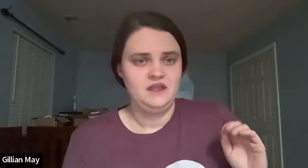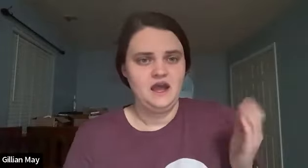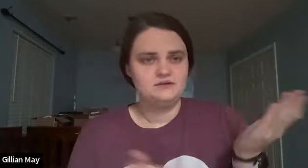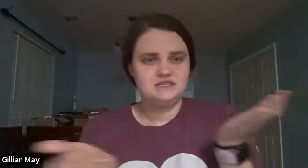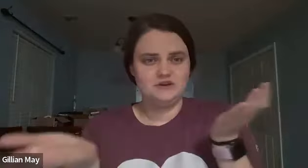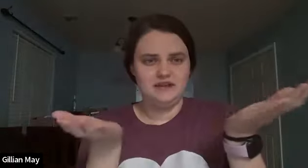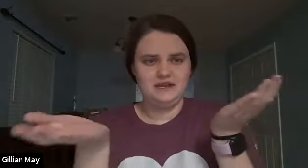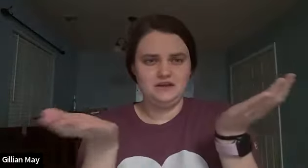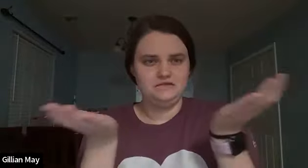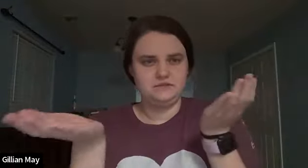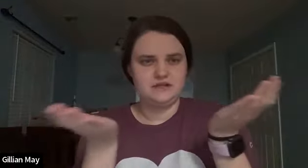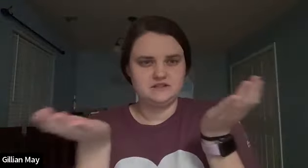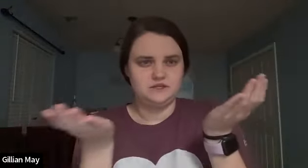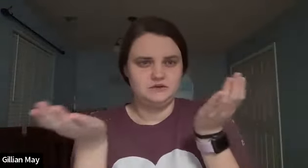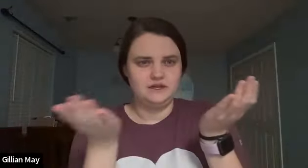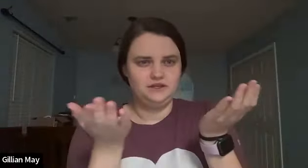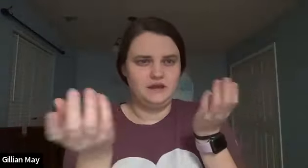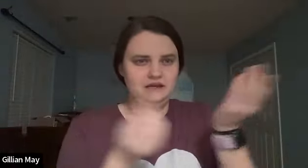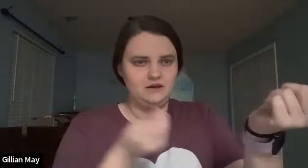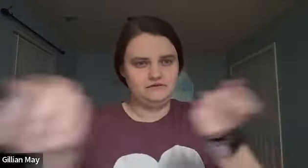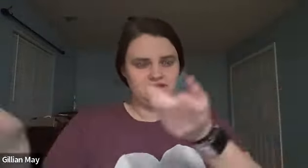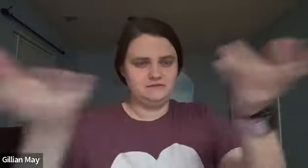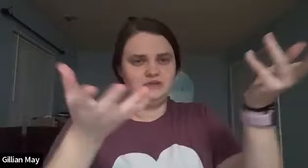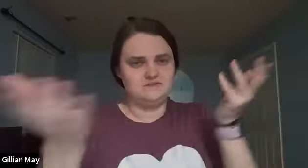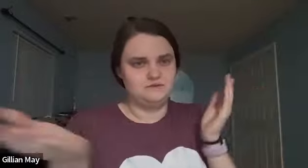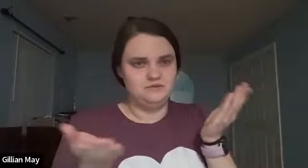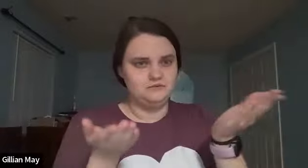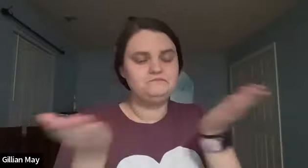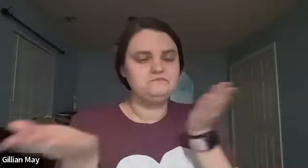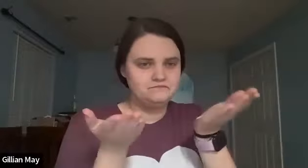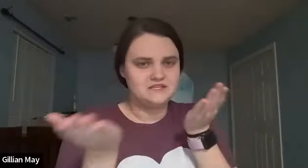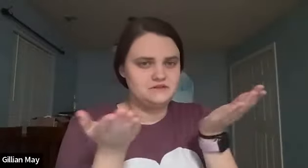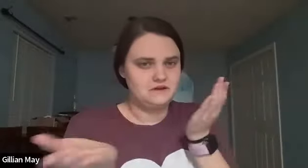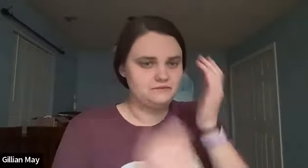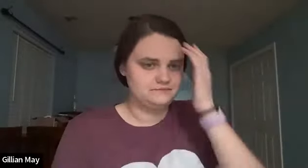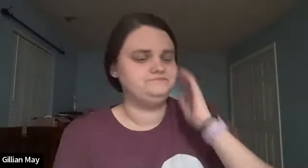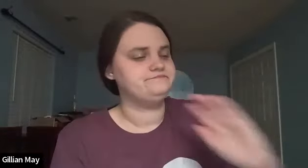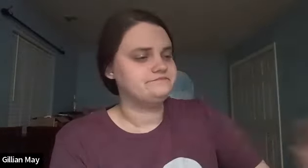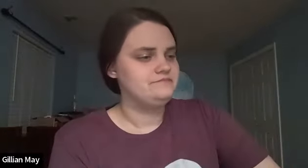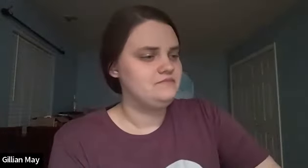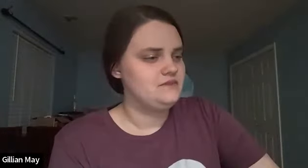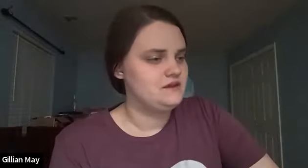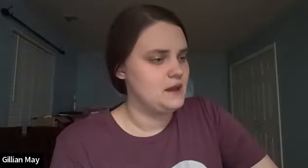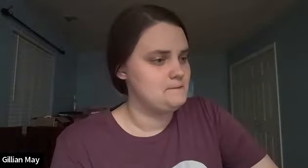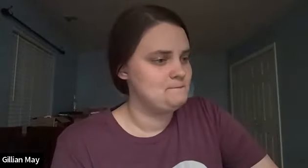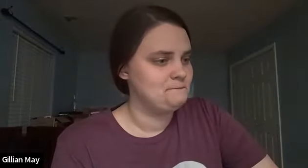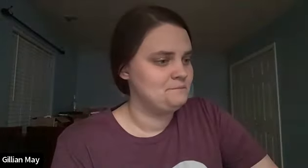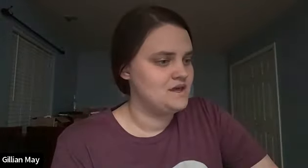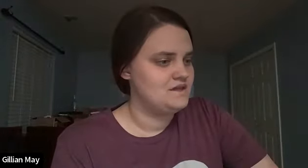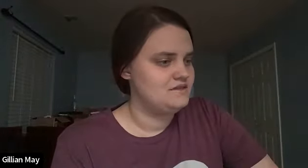I was thinking about like handing off the plates when you're handing off the different plates for the people. That's what I think of. Okay.